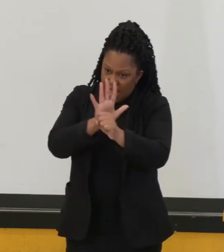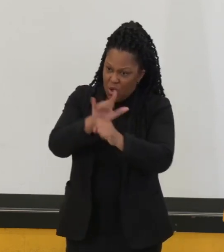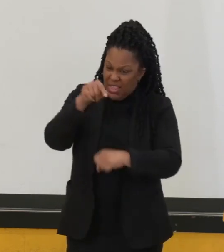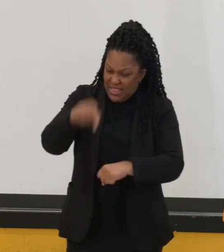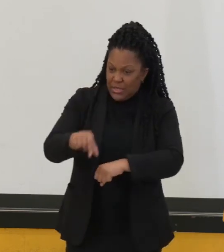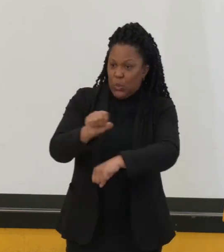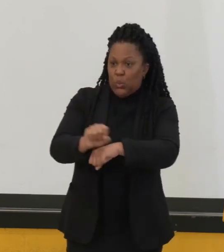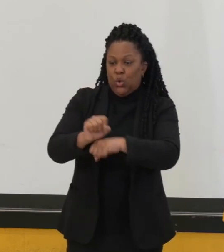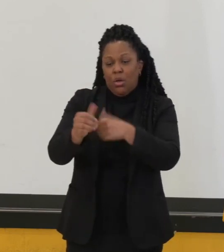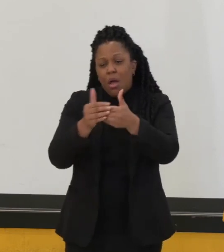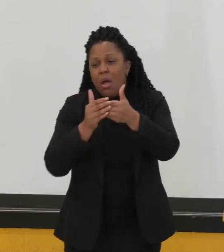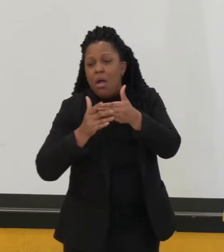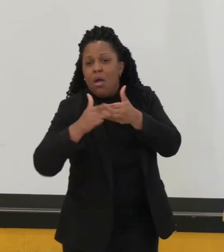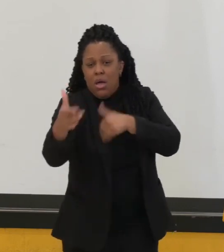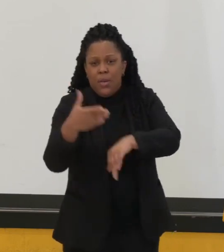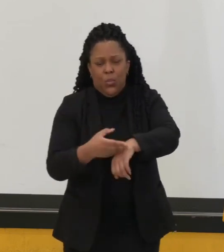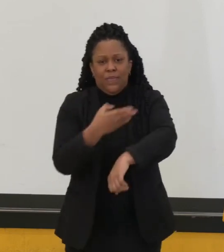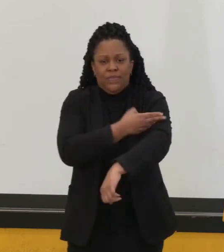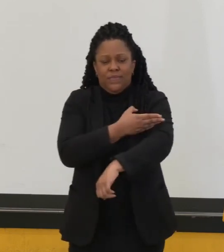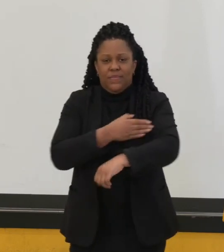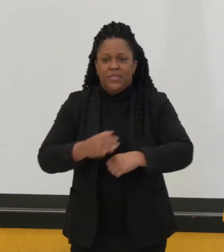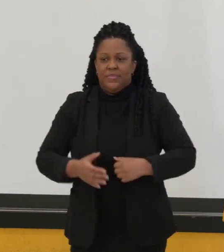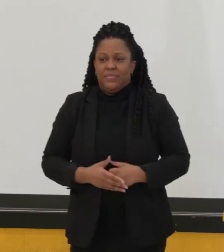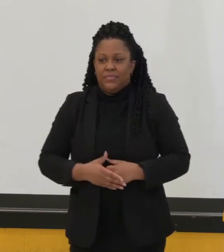that, Mayor Carter.